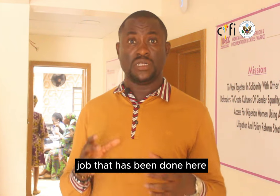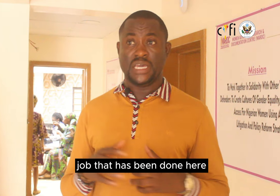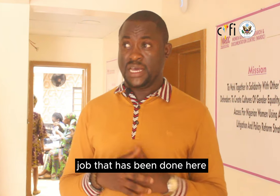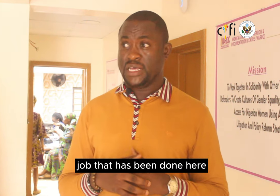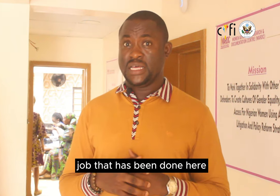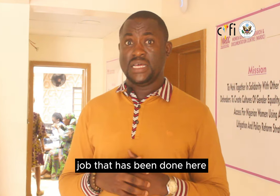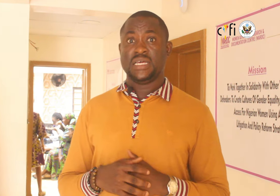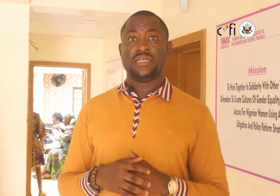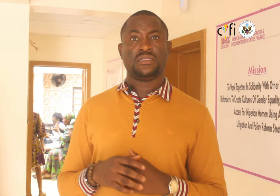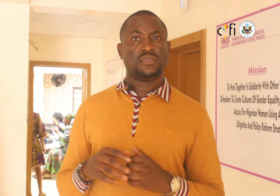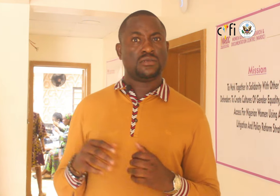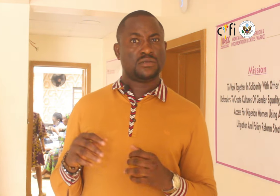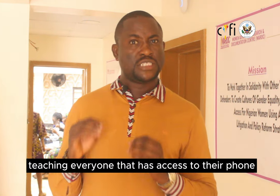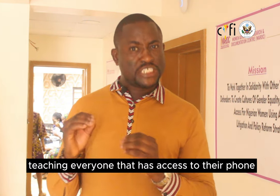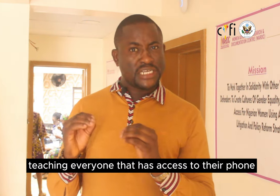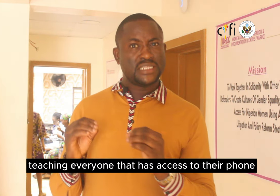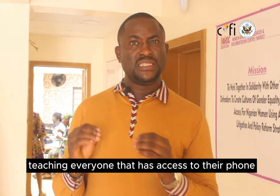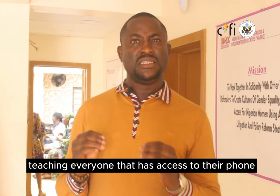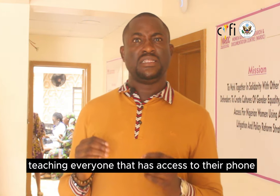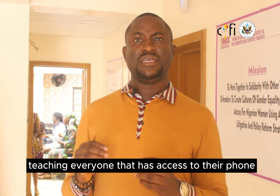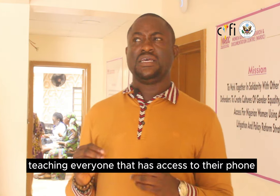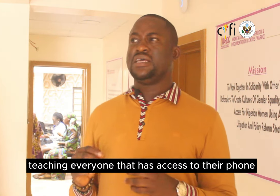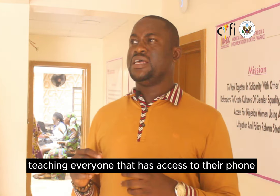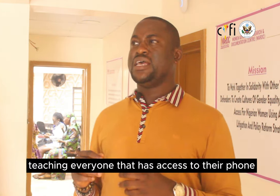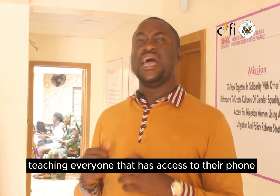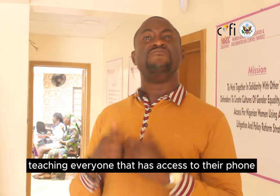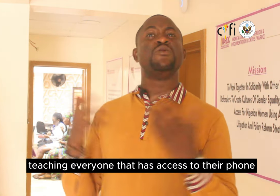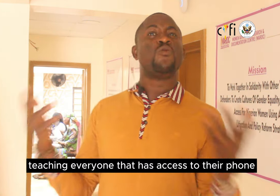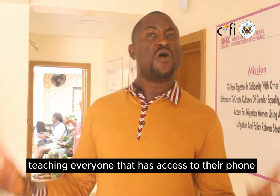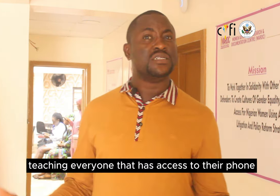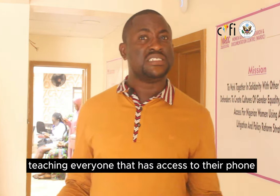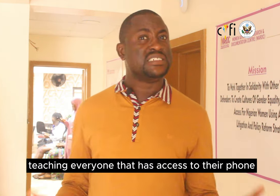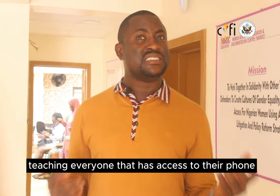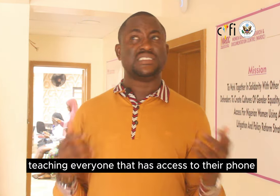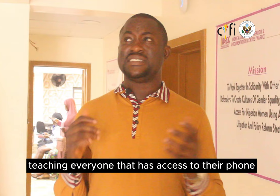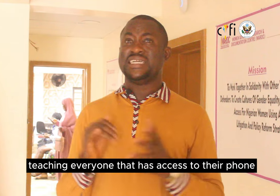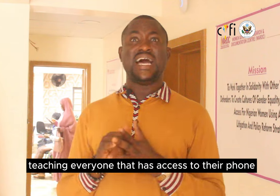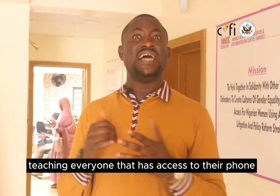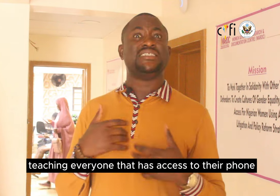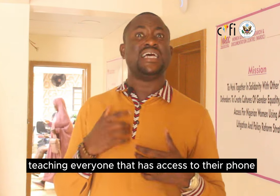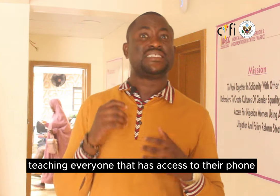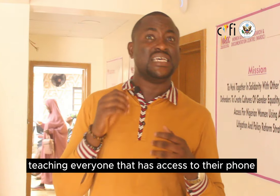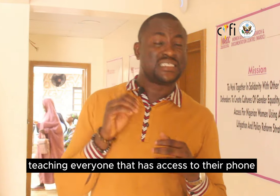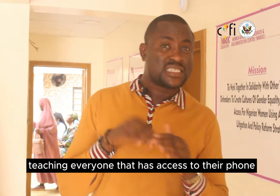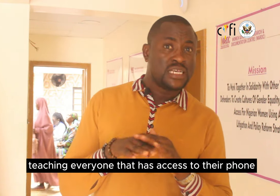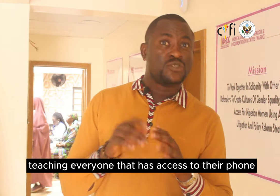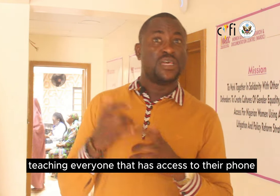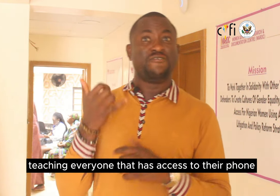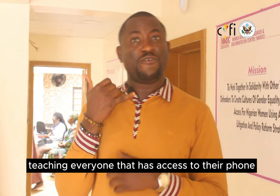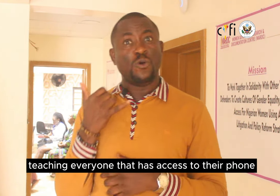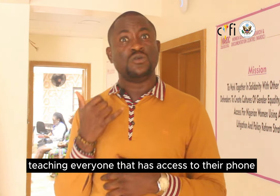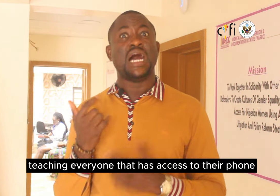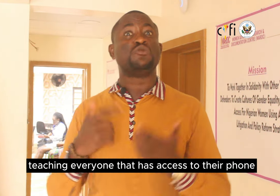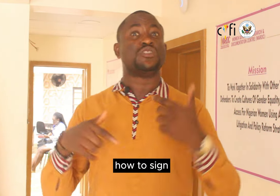here, teaching everyone that has access to their phone how to